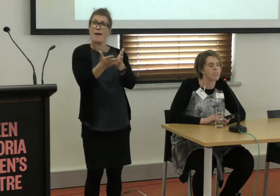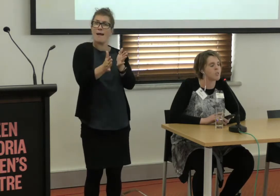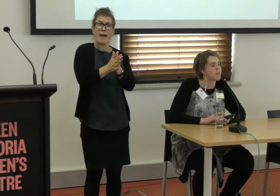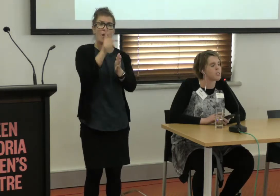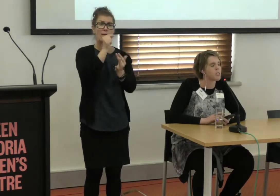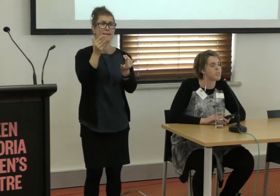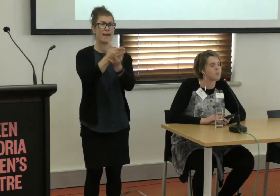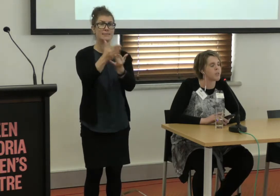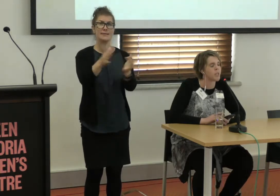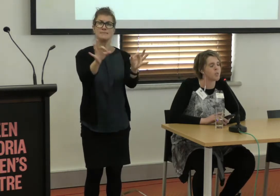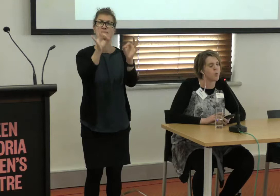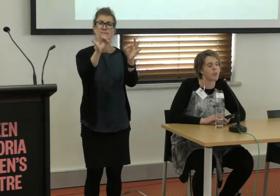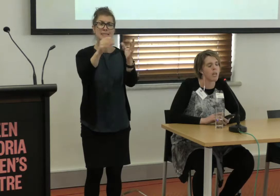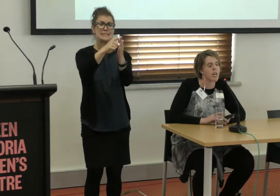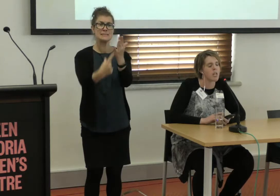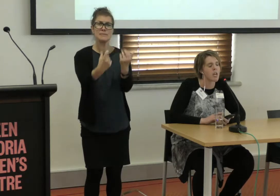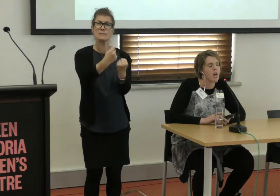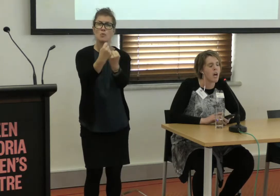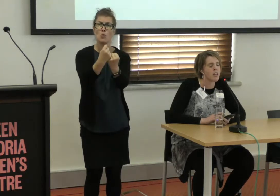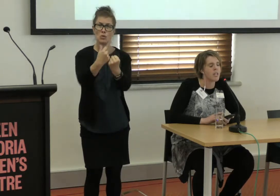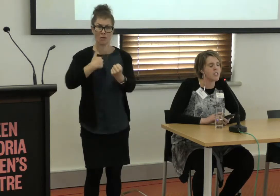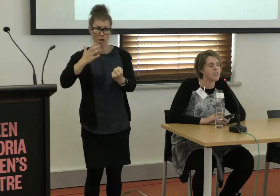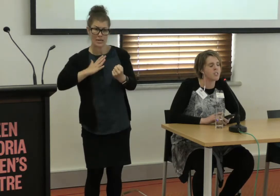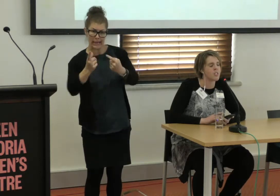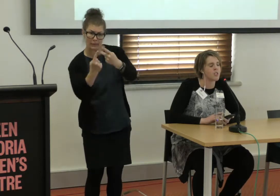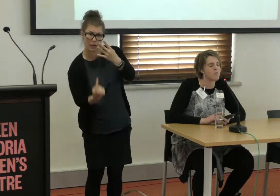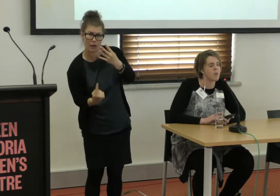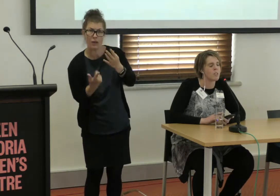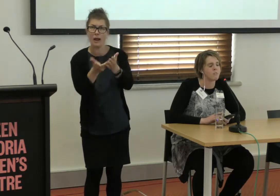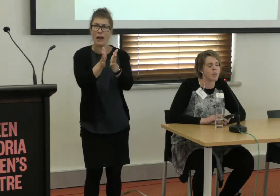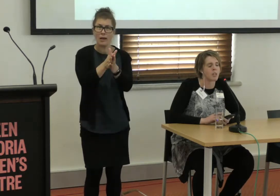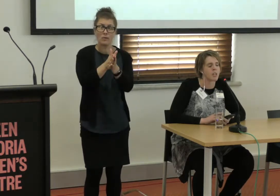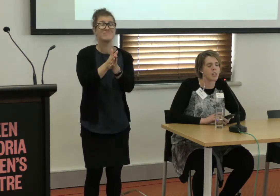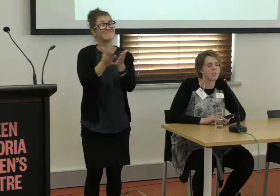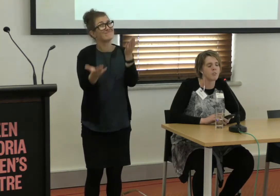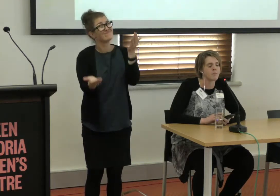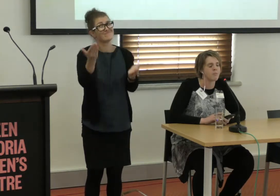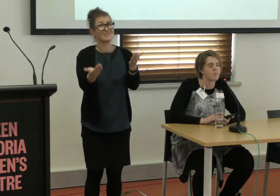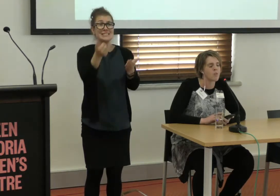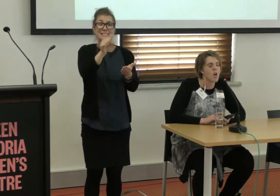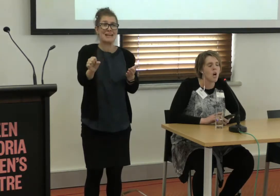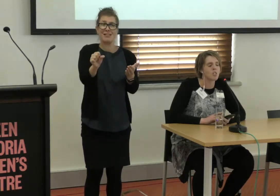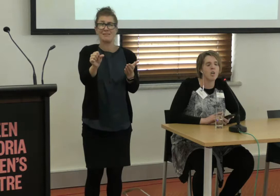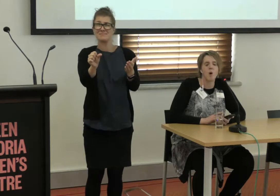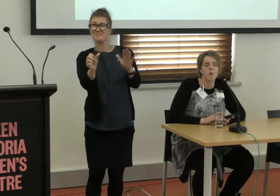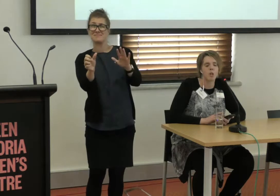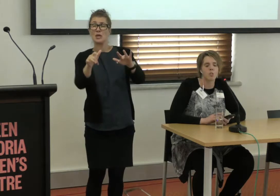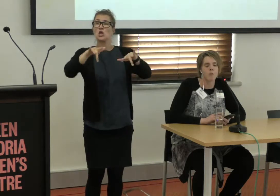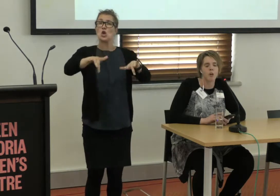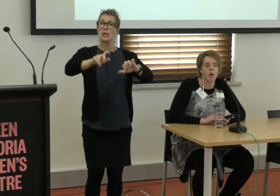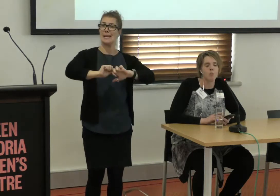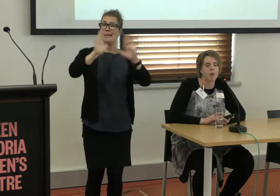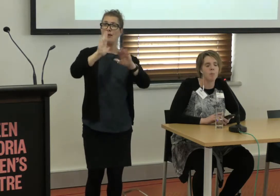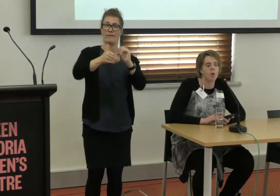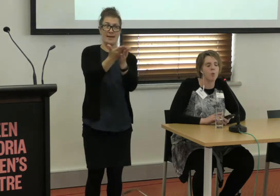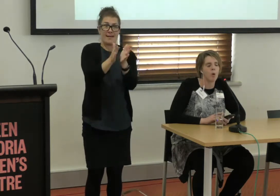access the specialist disability support they need, and the answer is still relatively unclear. I'll tell you what we know so